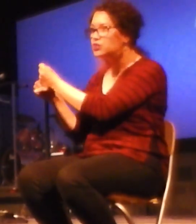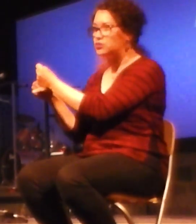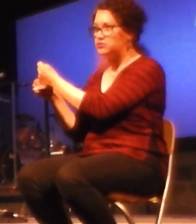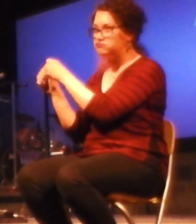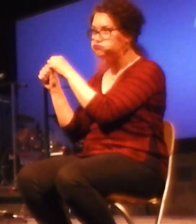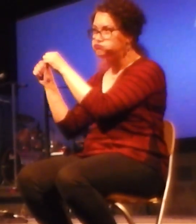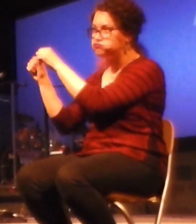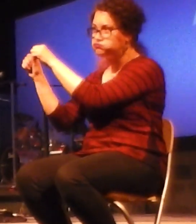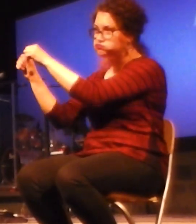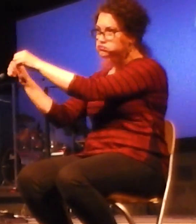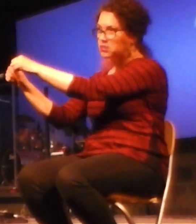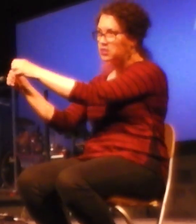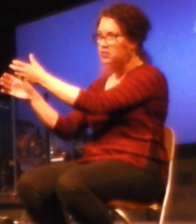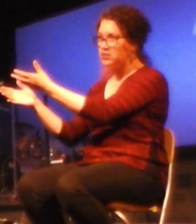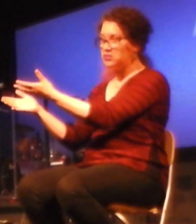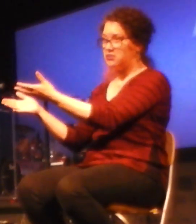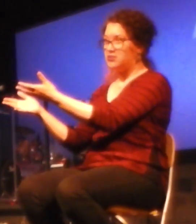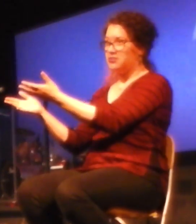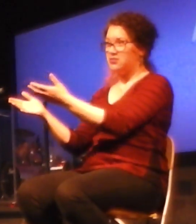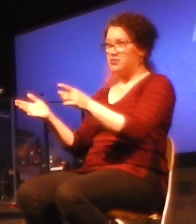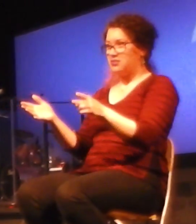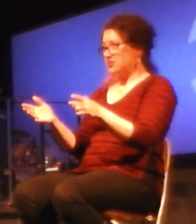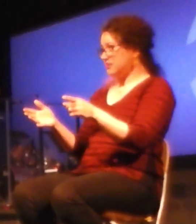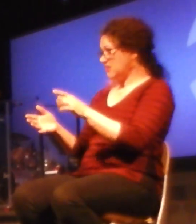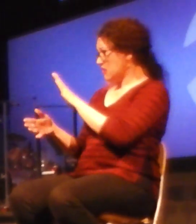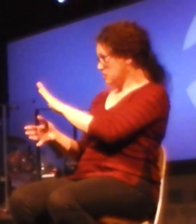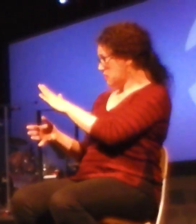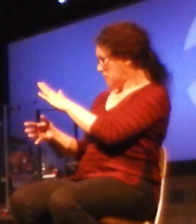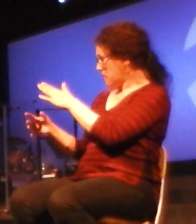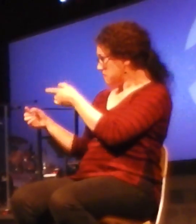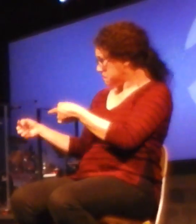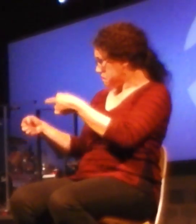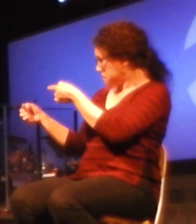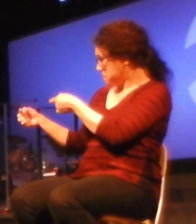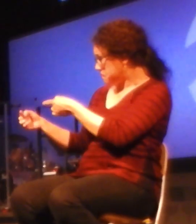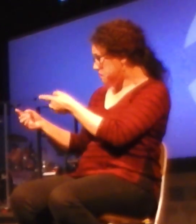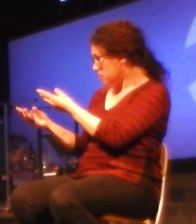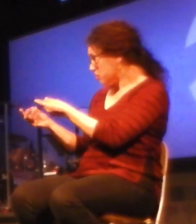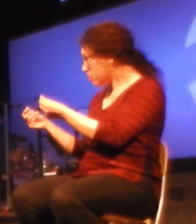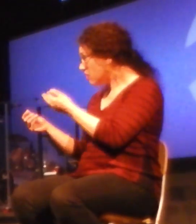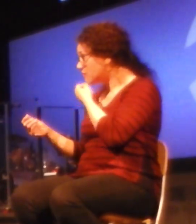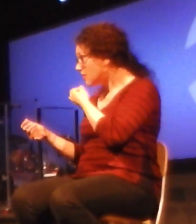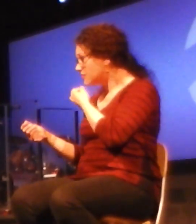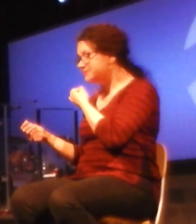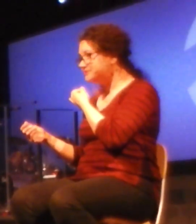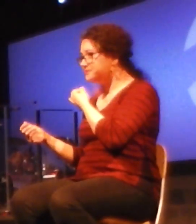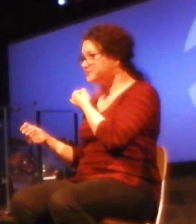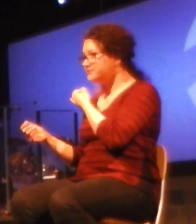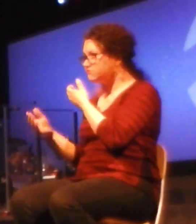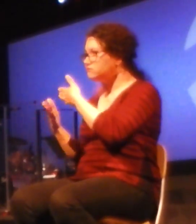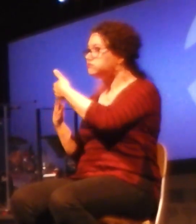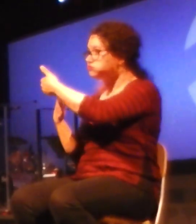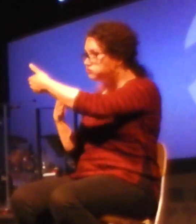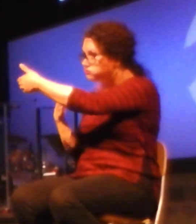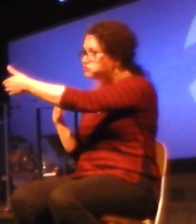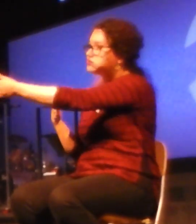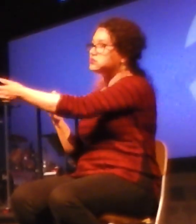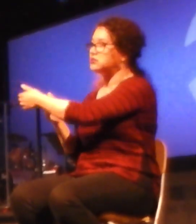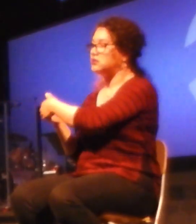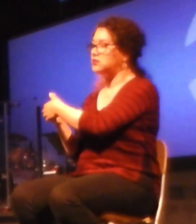out of this conflict that we're in. This is going to be a while. And I wonder if